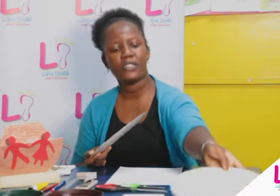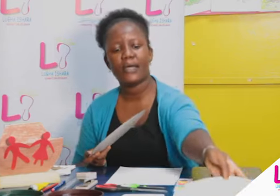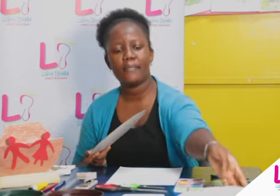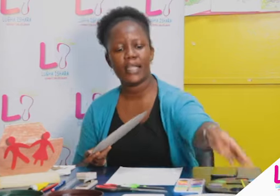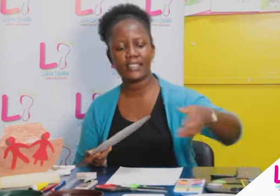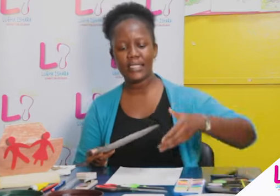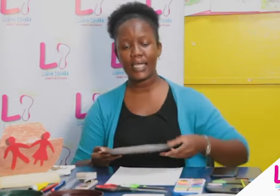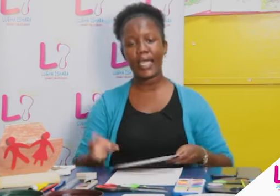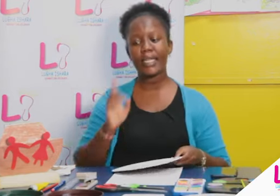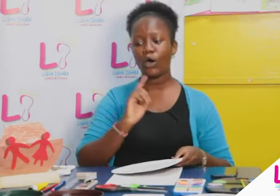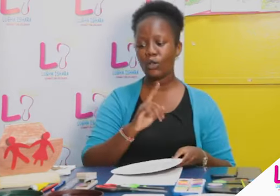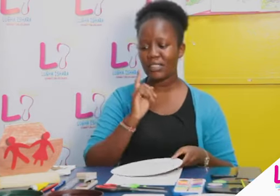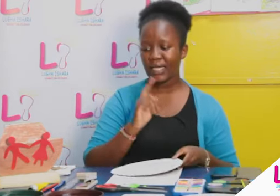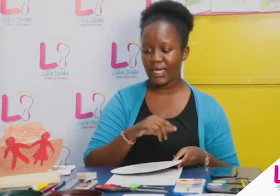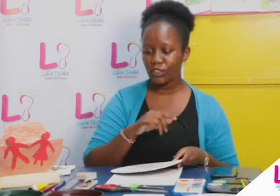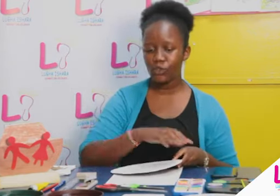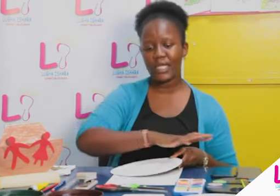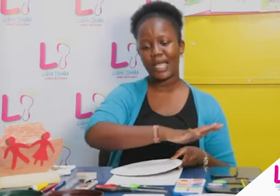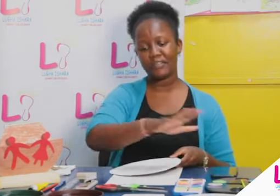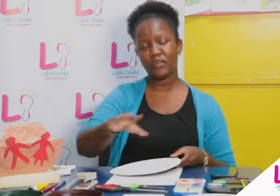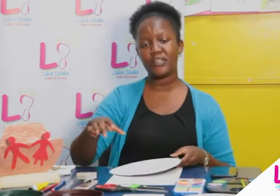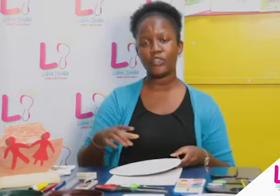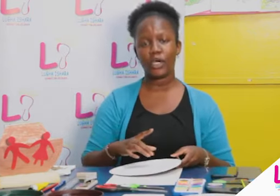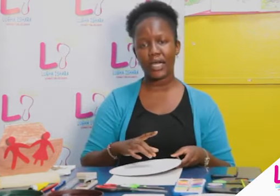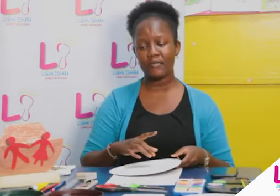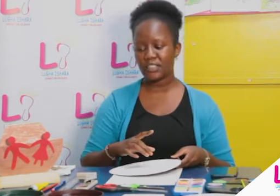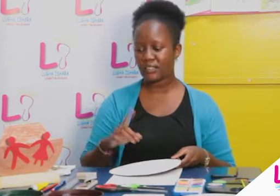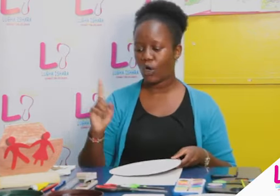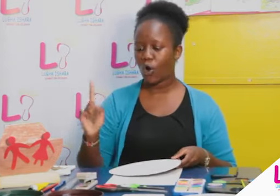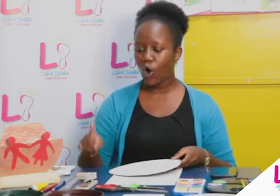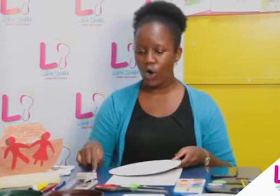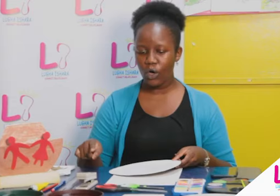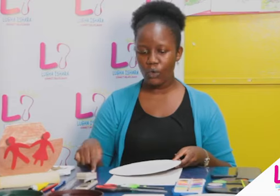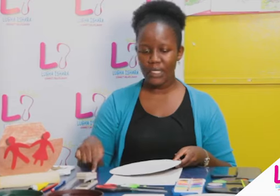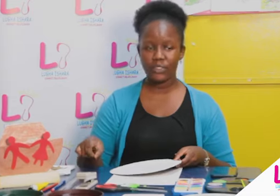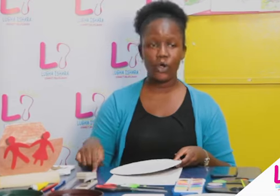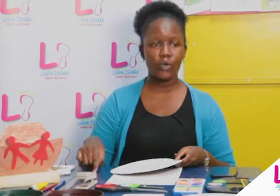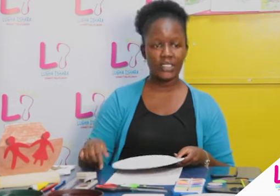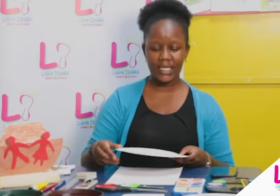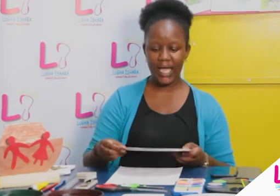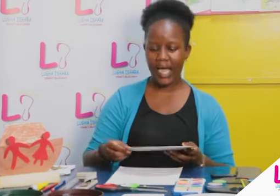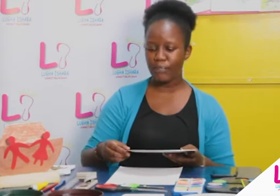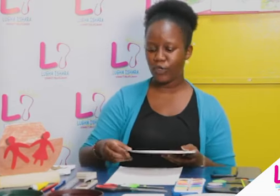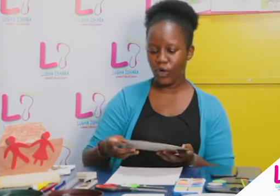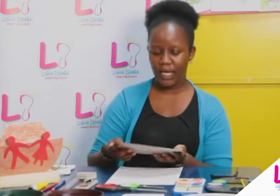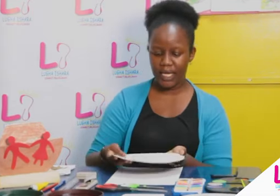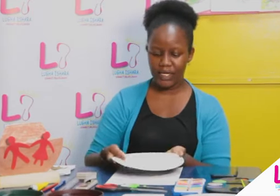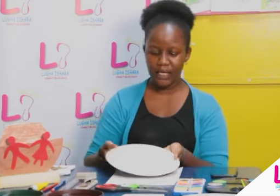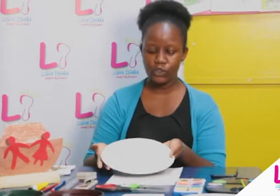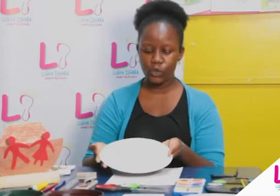them nicely, and I always encourage you that after you have finished your craft, always clear up your area. So what